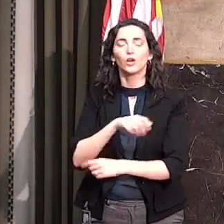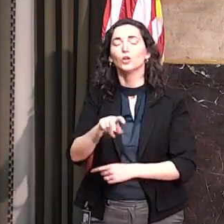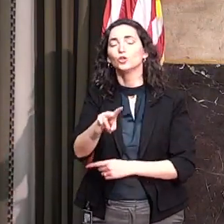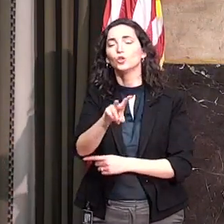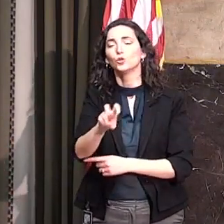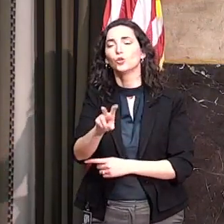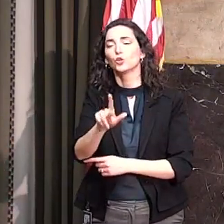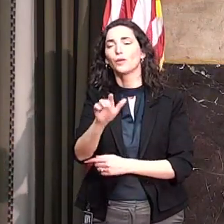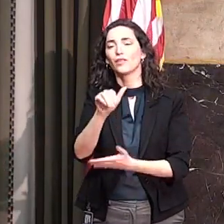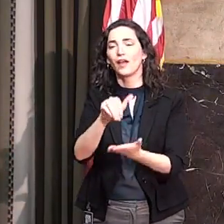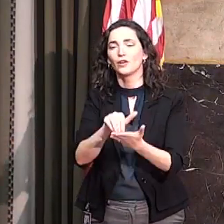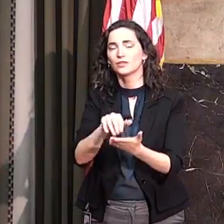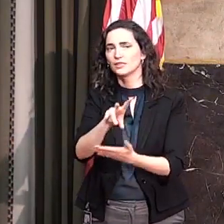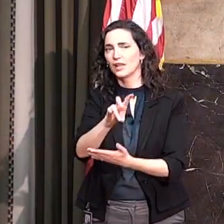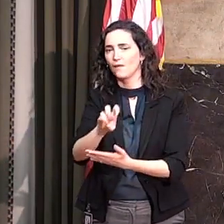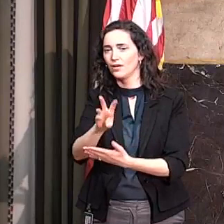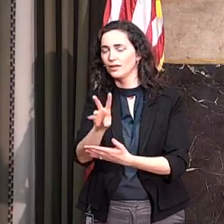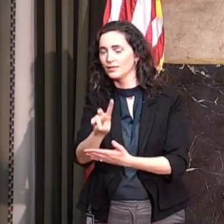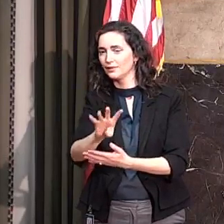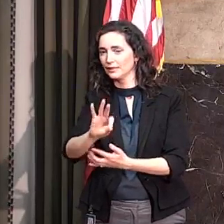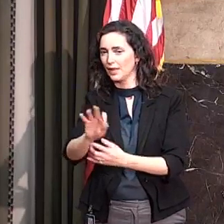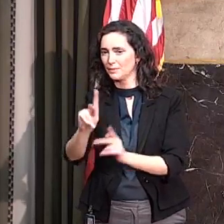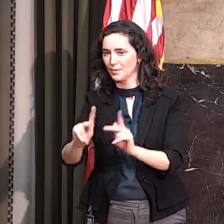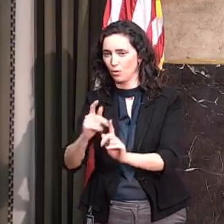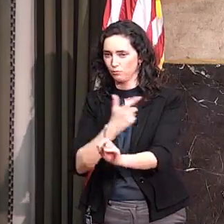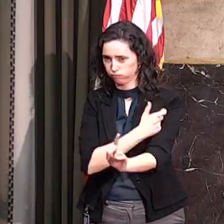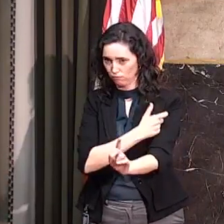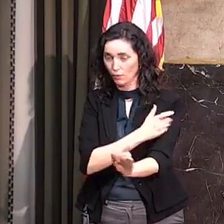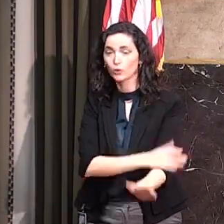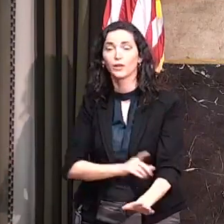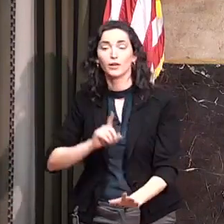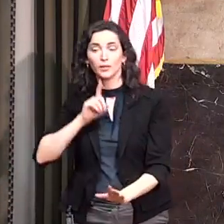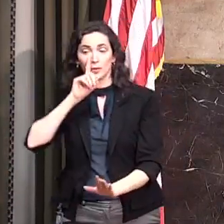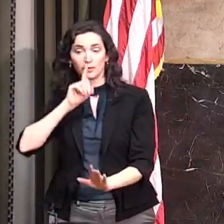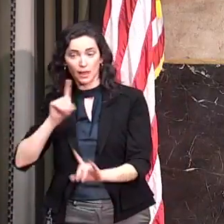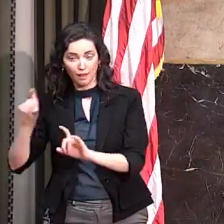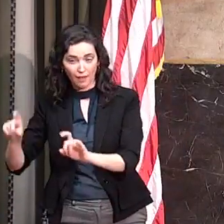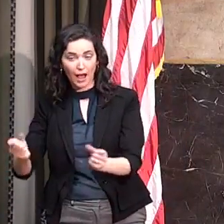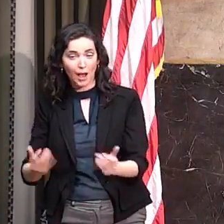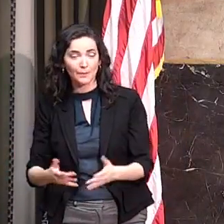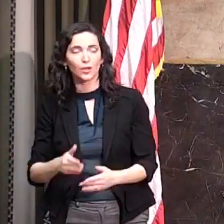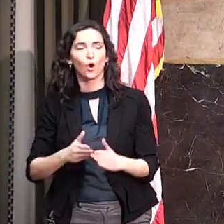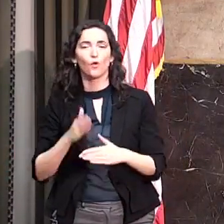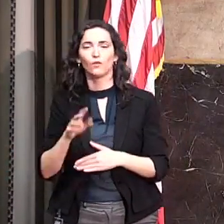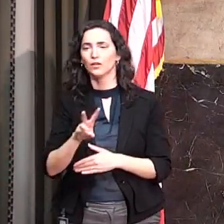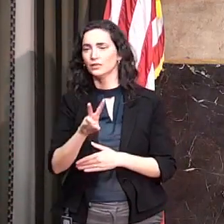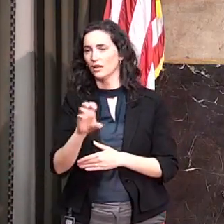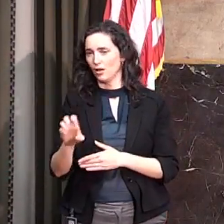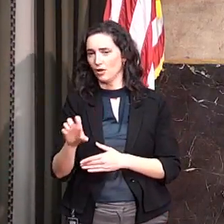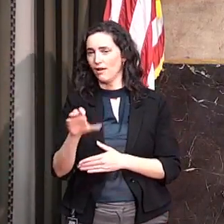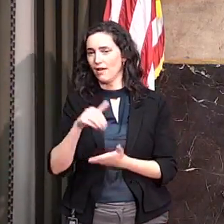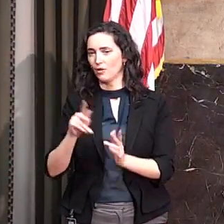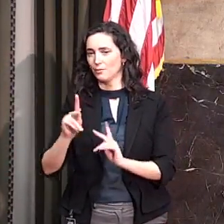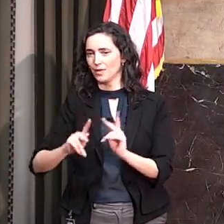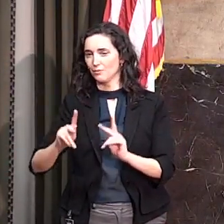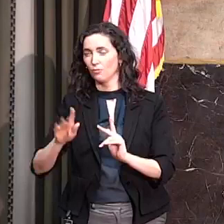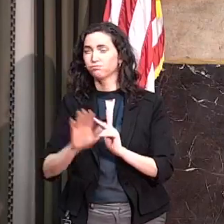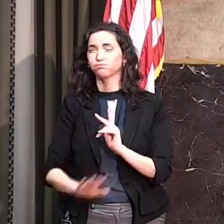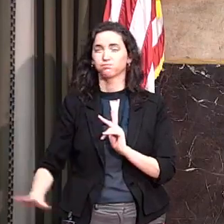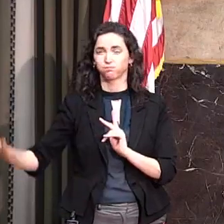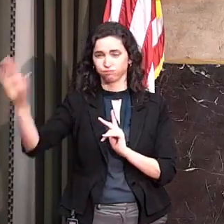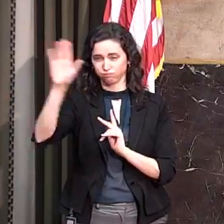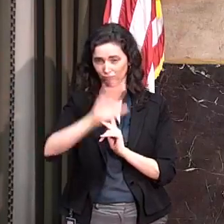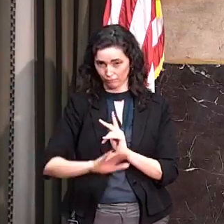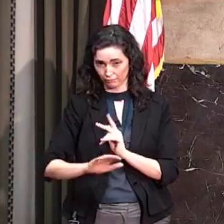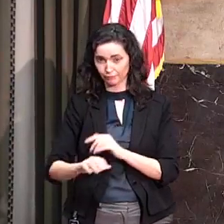223,779 people so far and tested over 620,000 people across the state of Louisiana. They've also done close